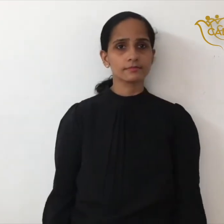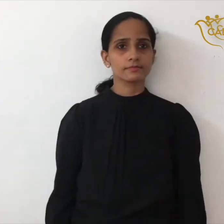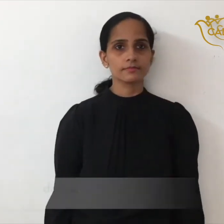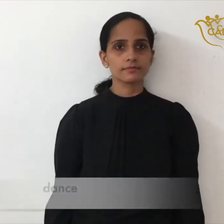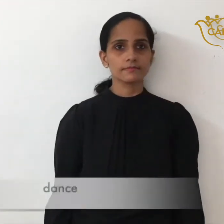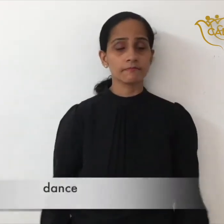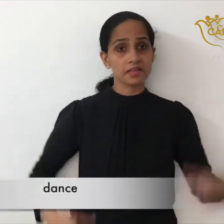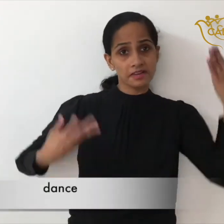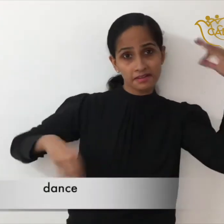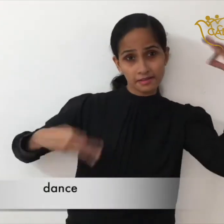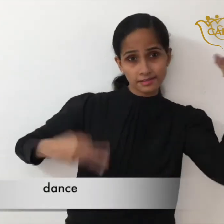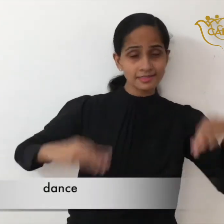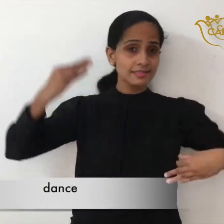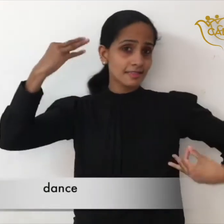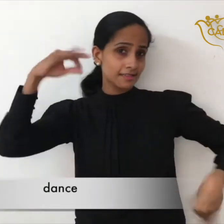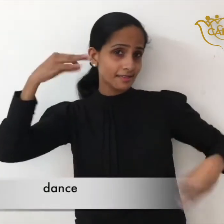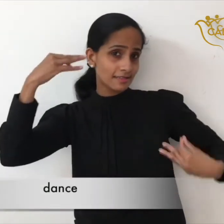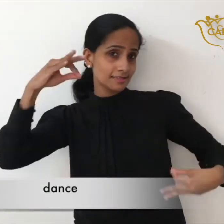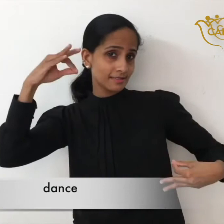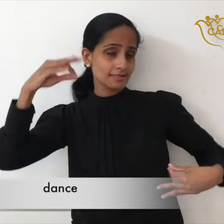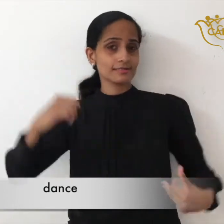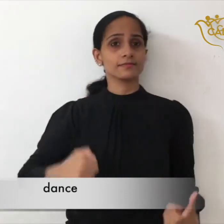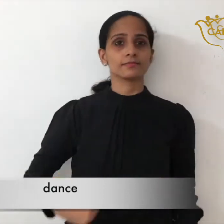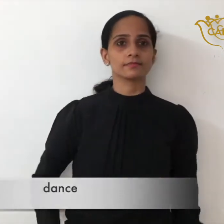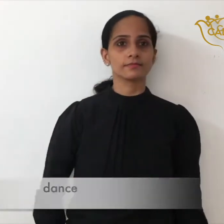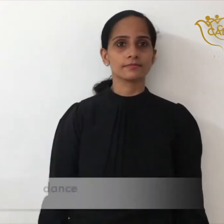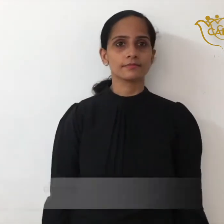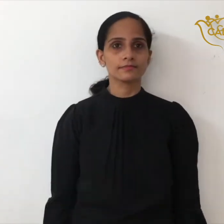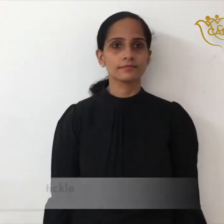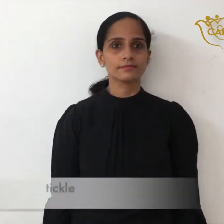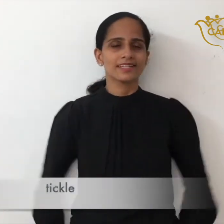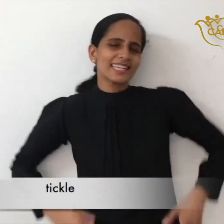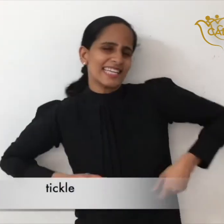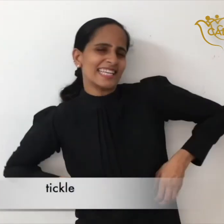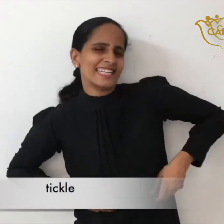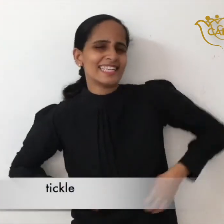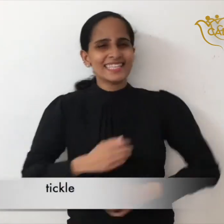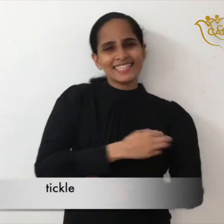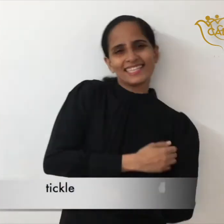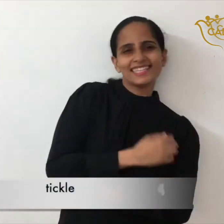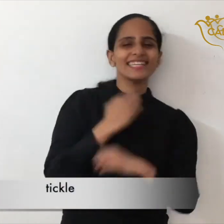dance dance tickle